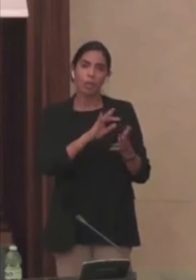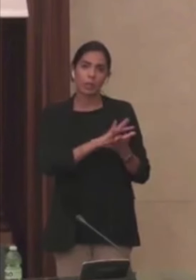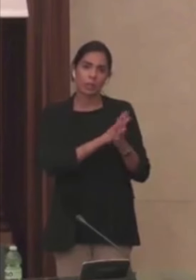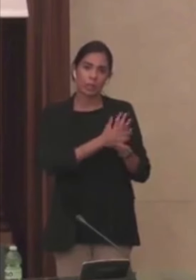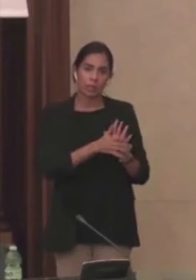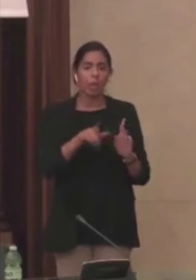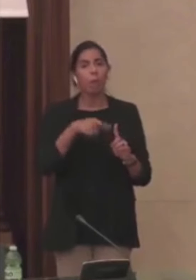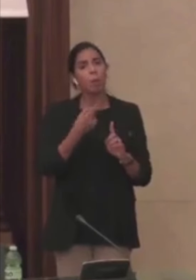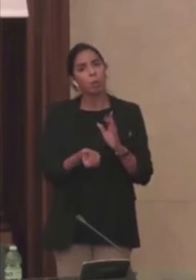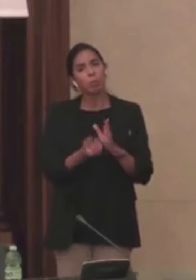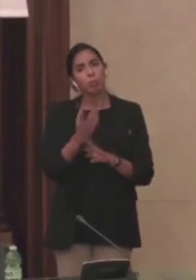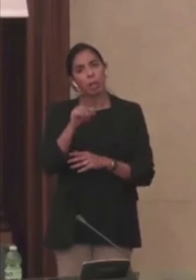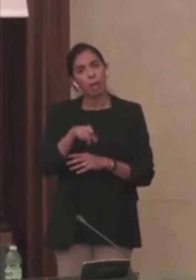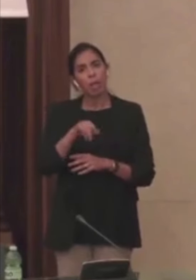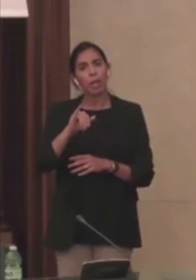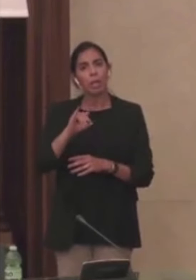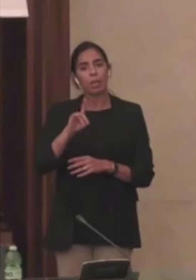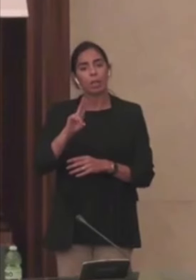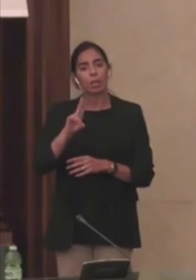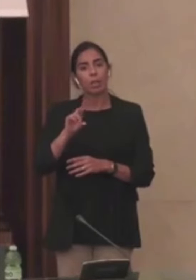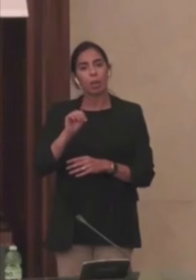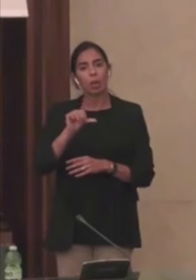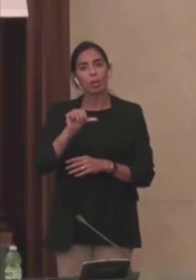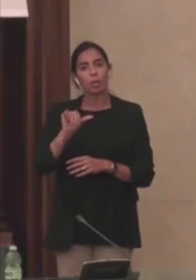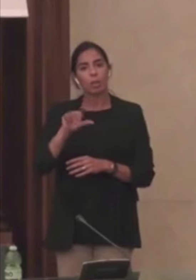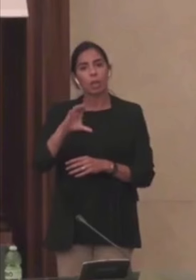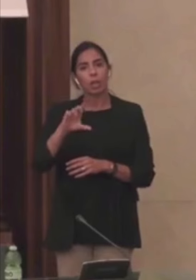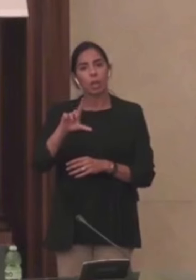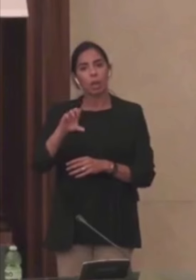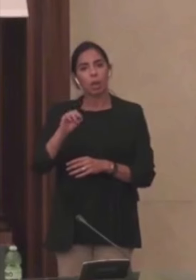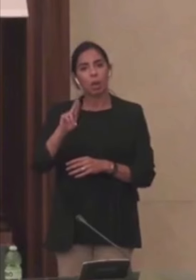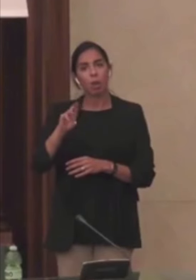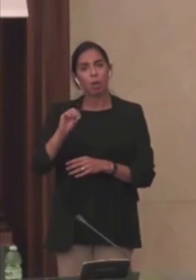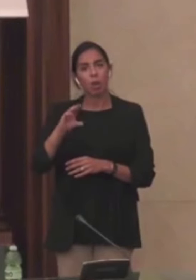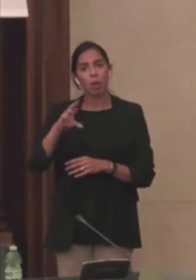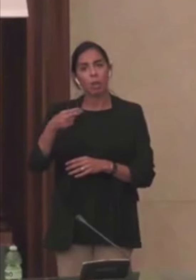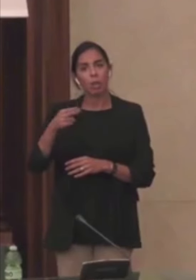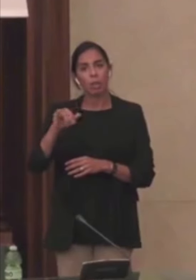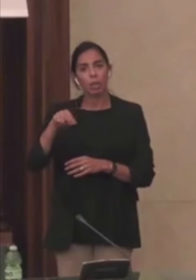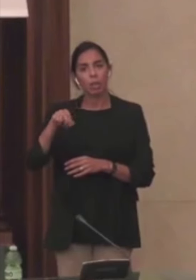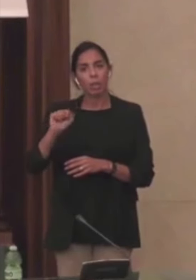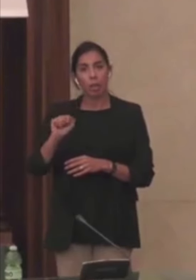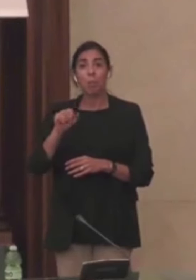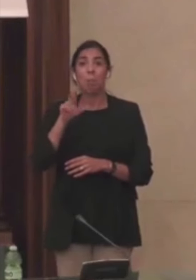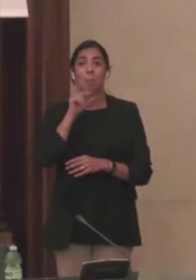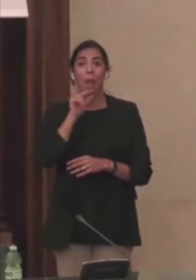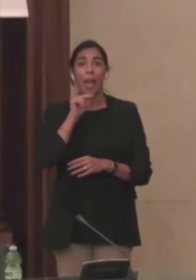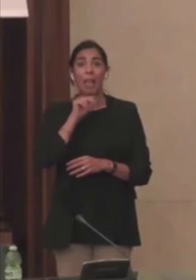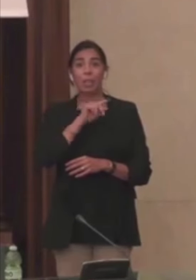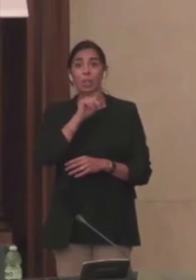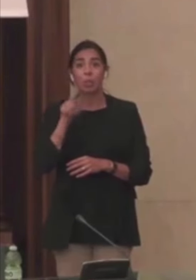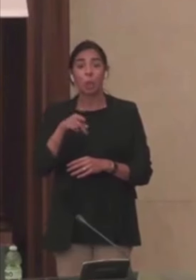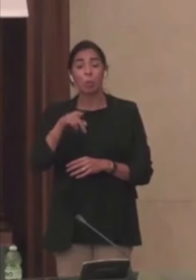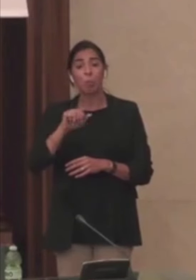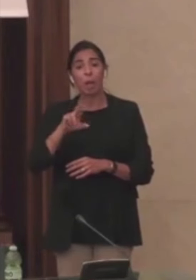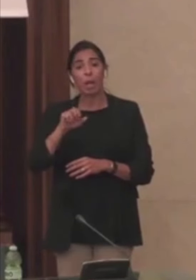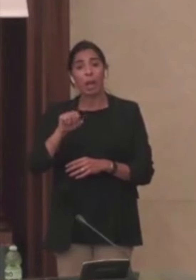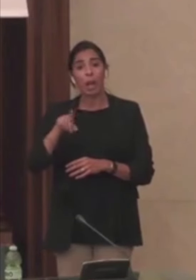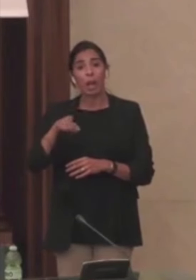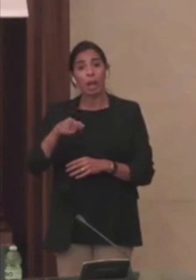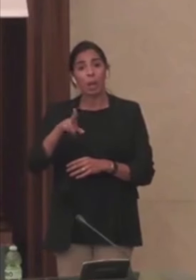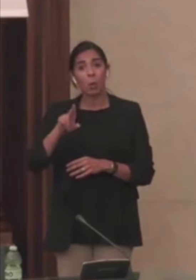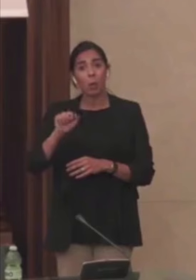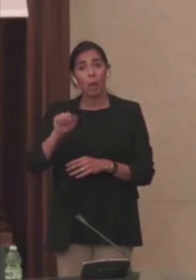I'm talking about COVID. And since April, I've been using hydroxychloroquine and azithromycin with